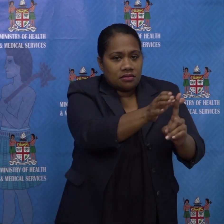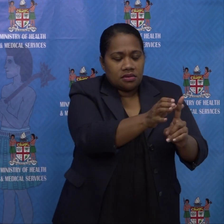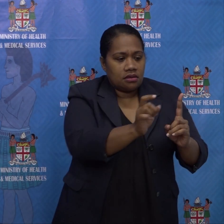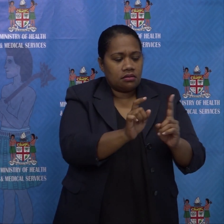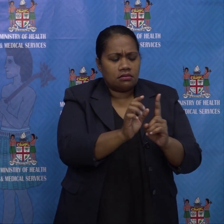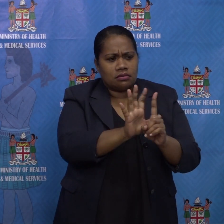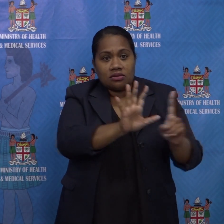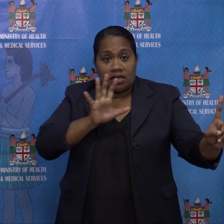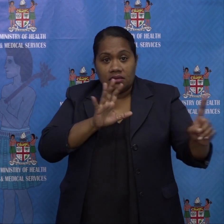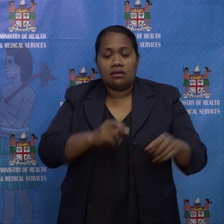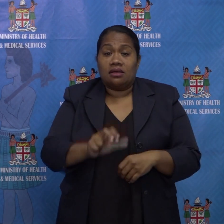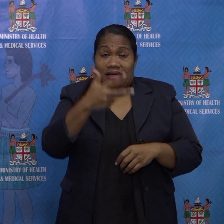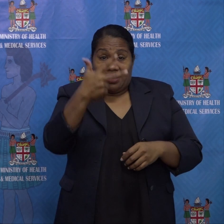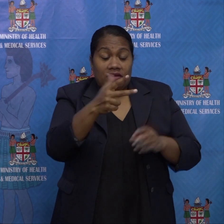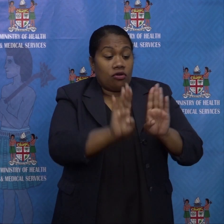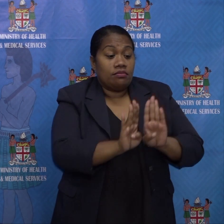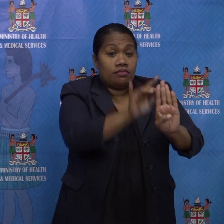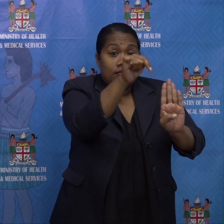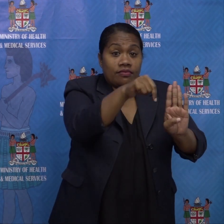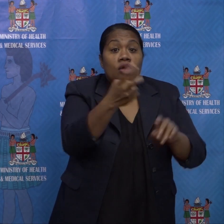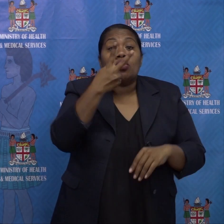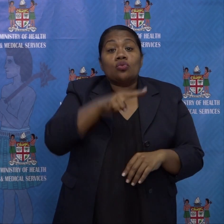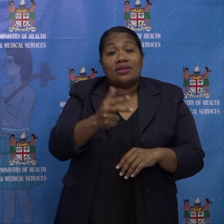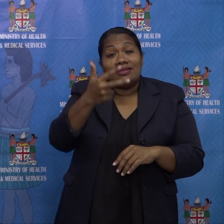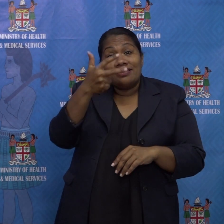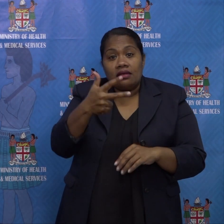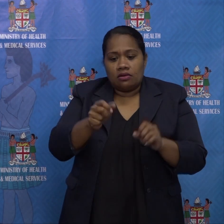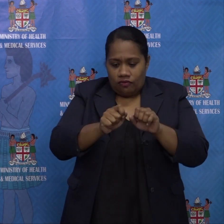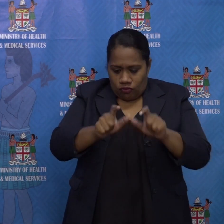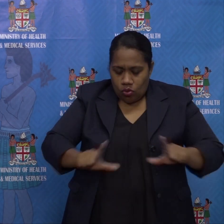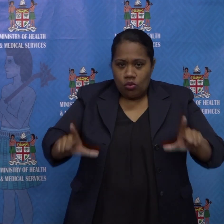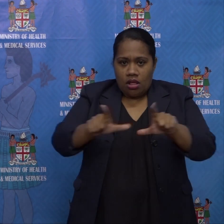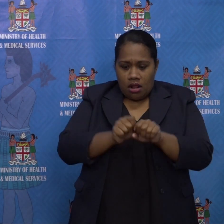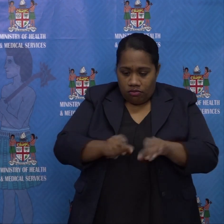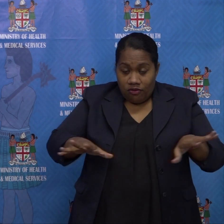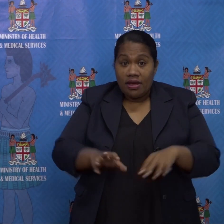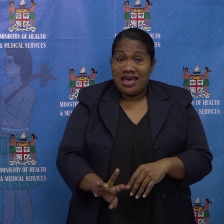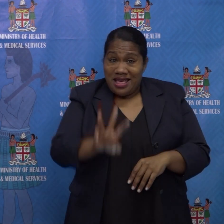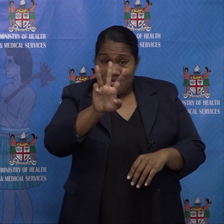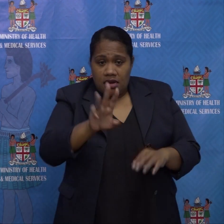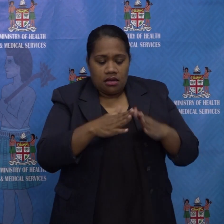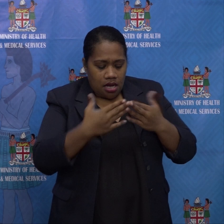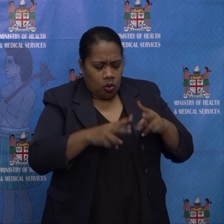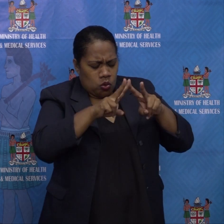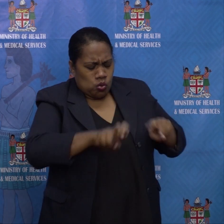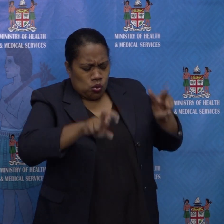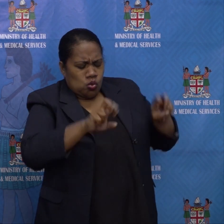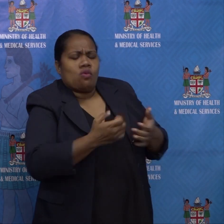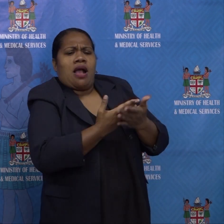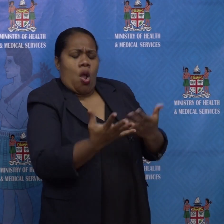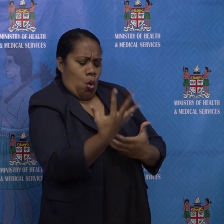cases, 28 are locally transmitted cases, and 3 are currently under investigation to determine their source